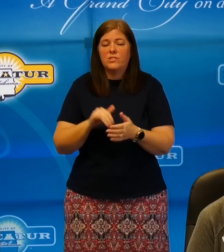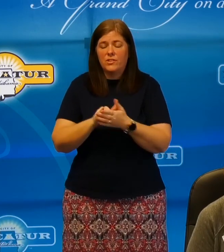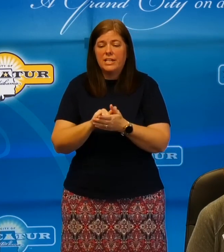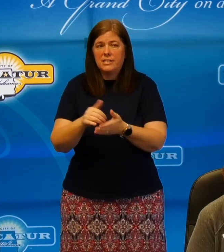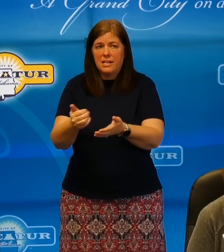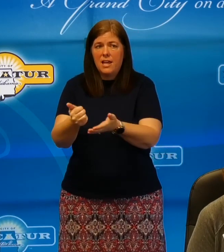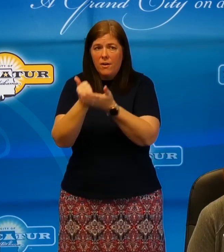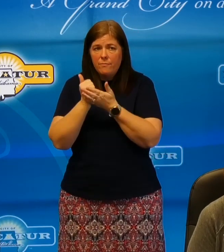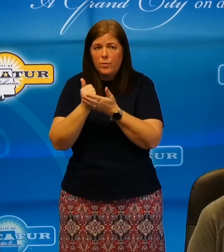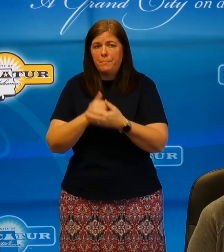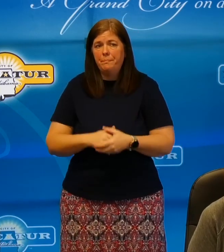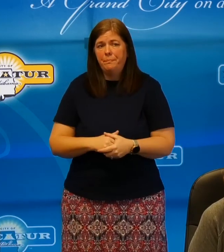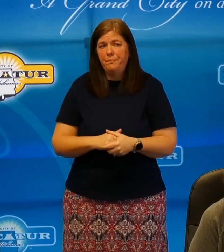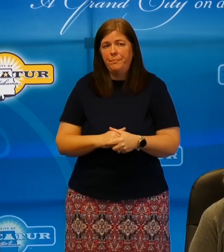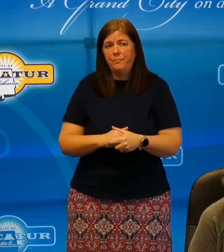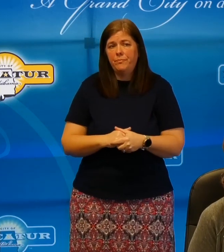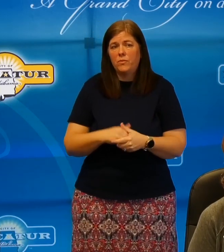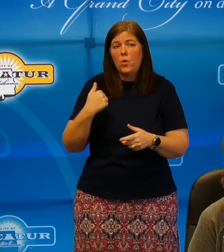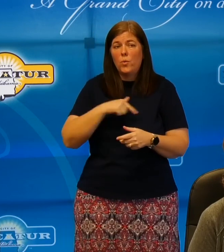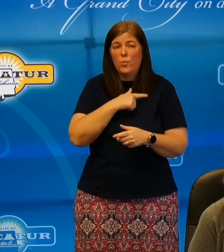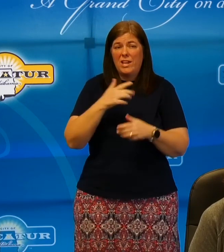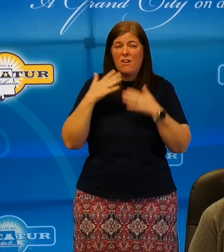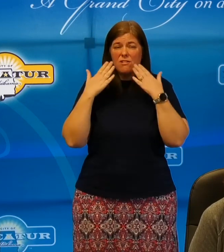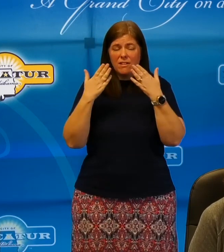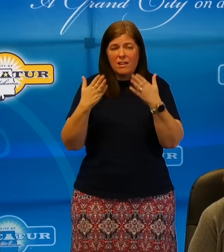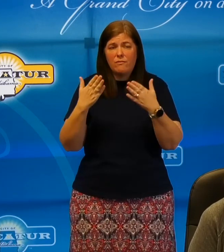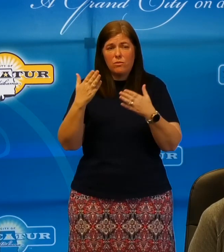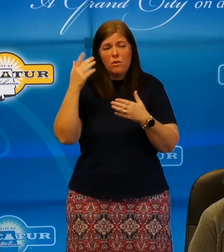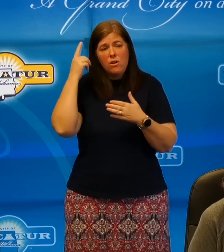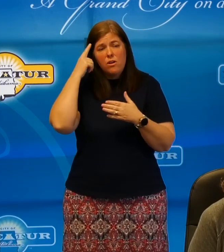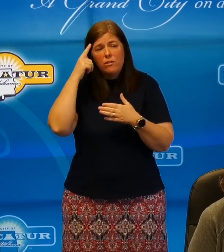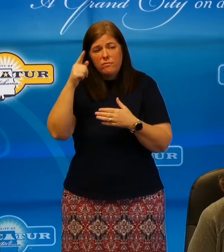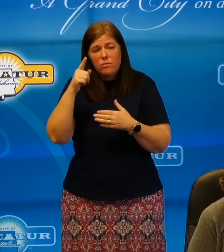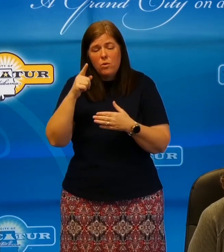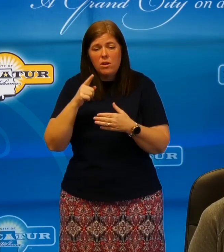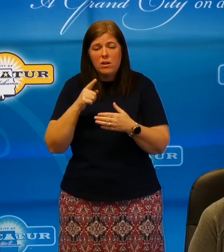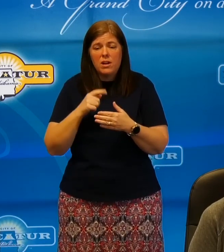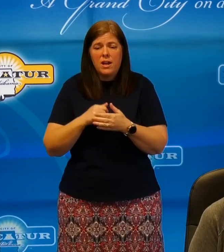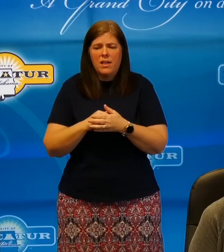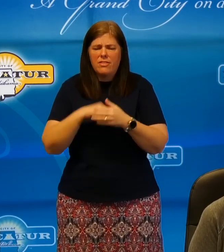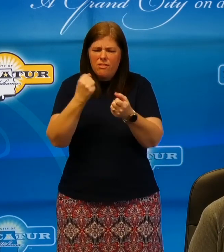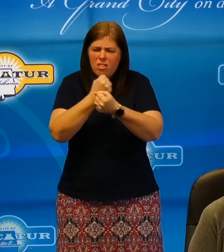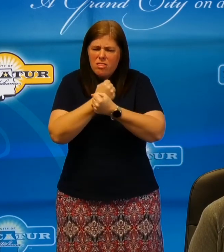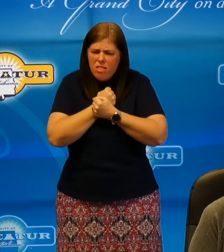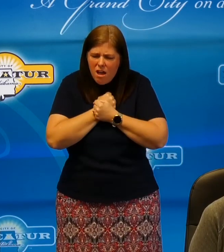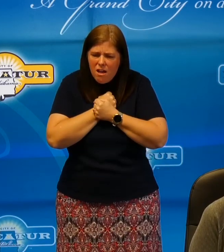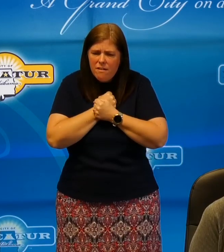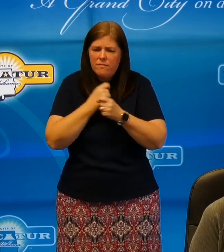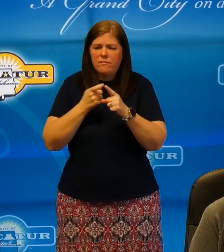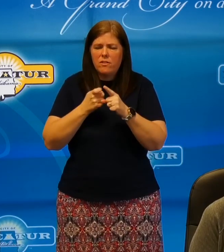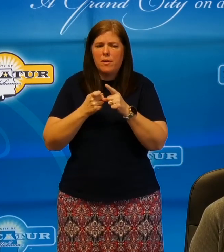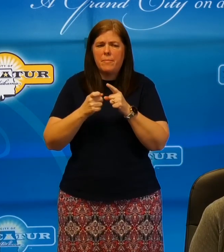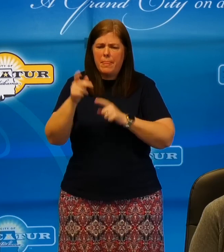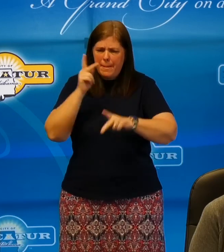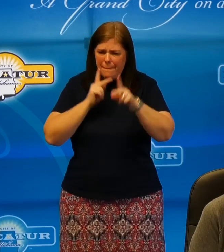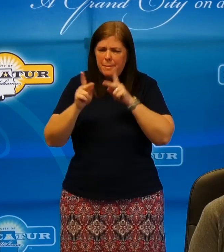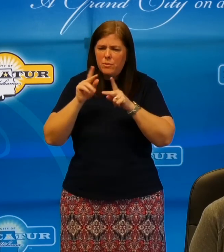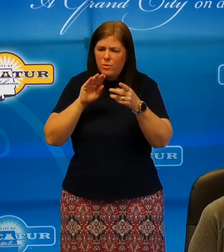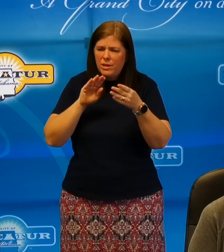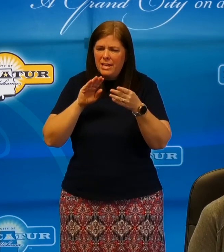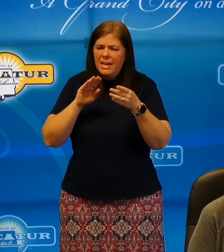helpful. We appreciate the outpouring from the community. I